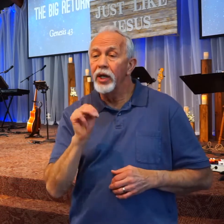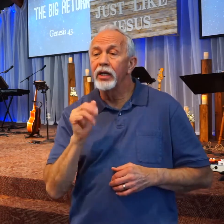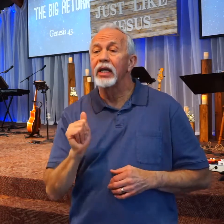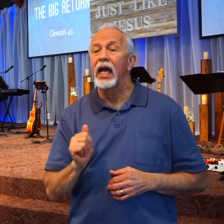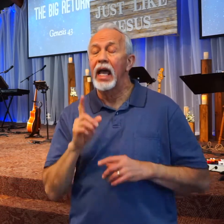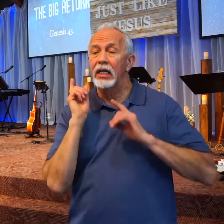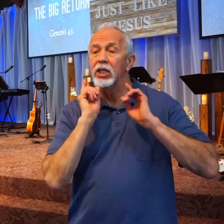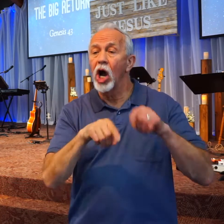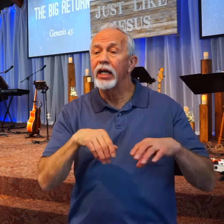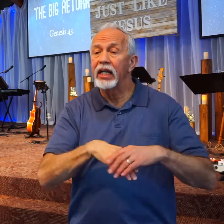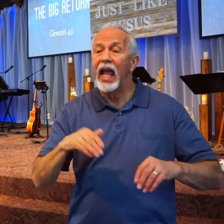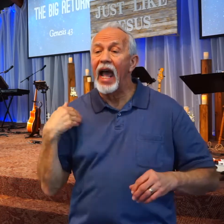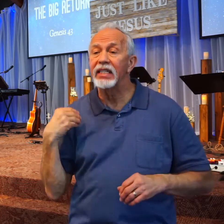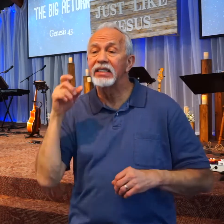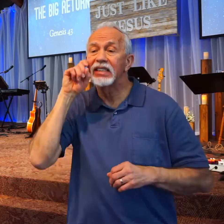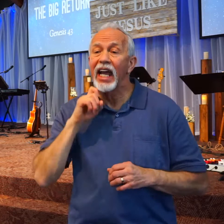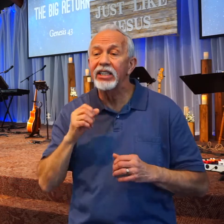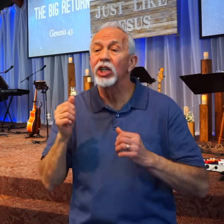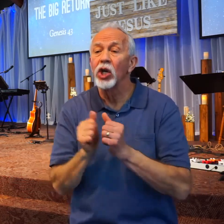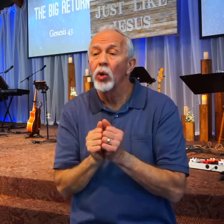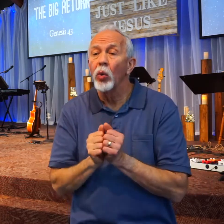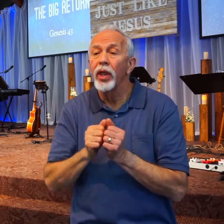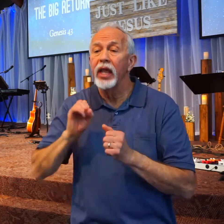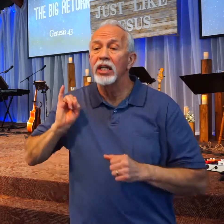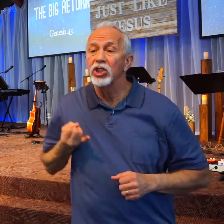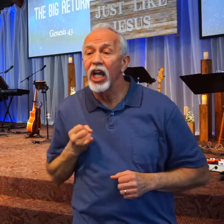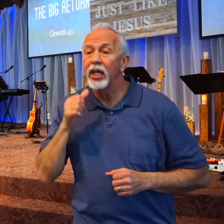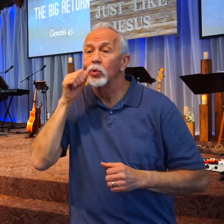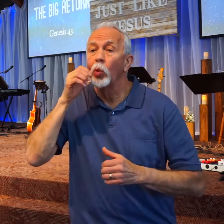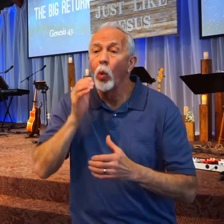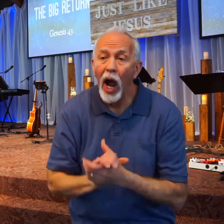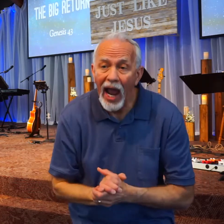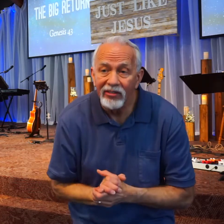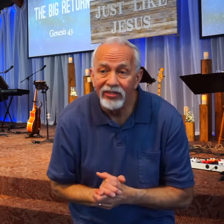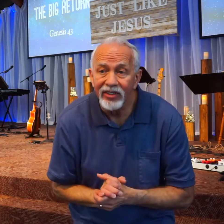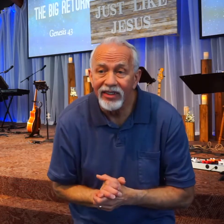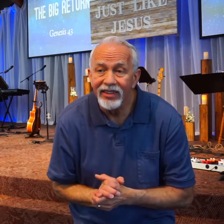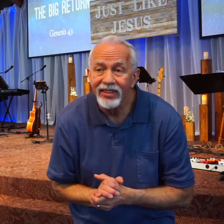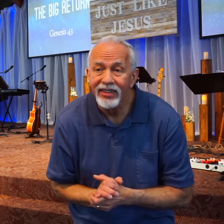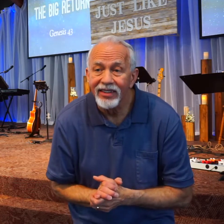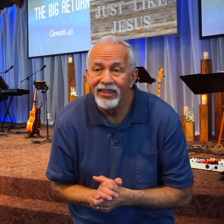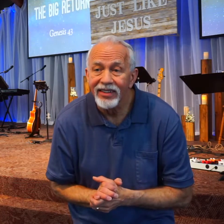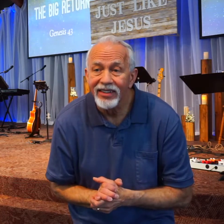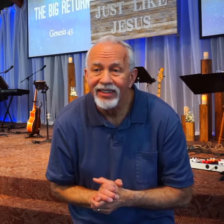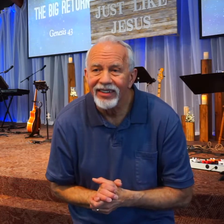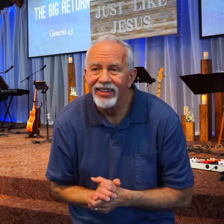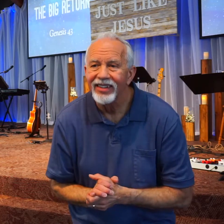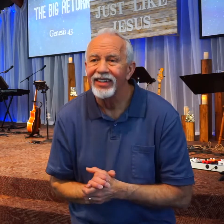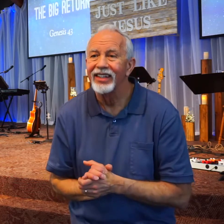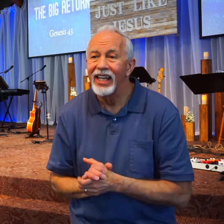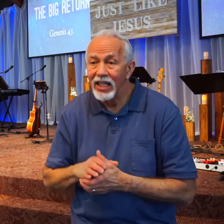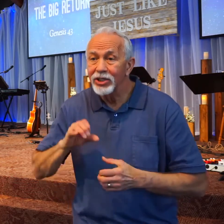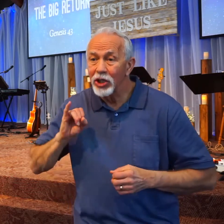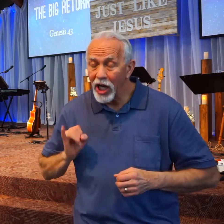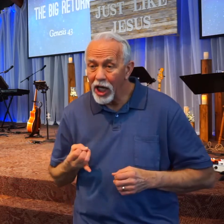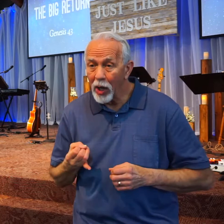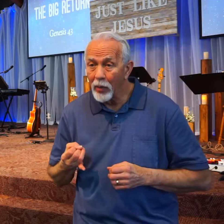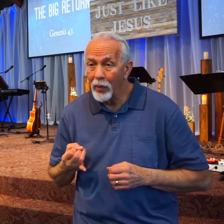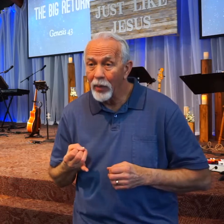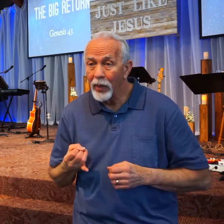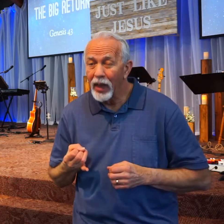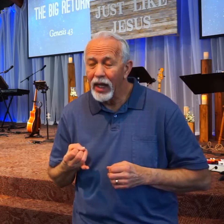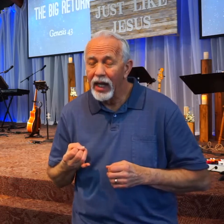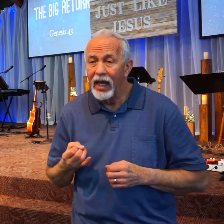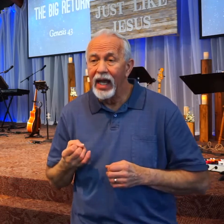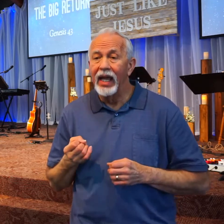concubine, Bilhah, and Israel heard about it. Now get the picture. Jacob and Leah's